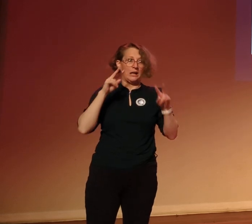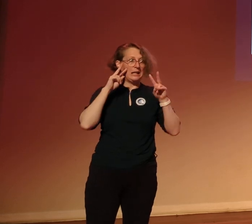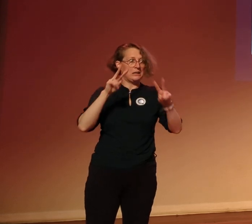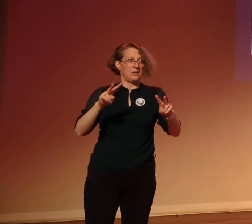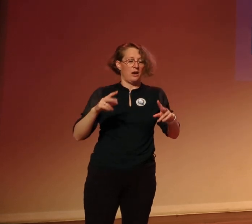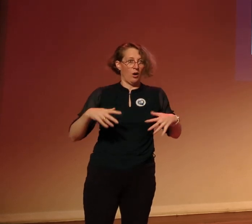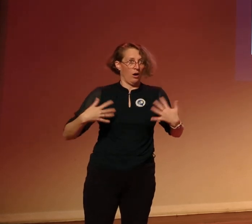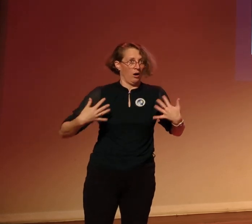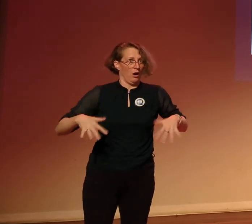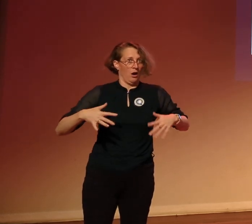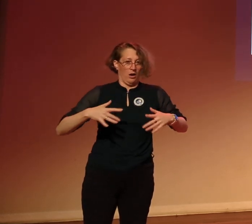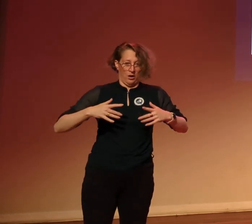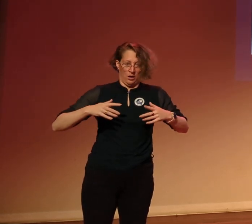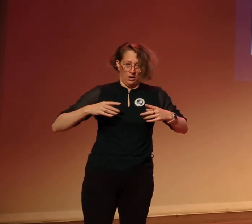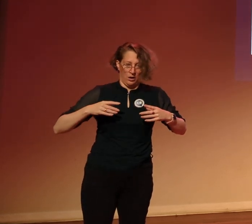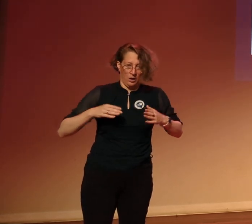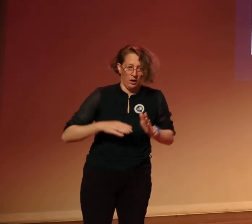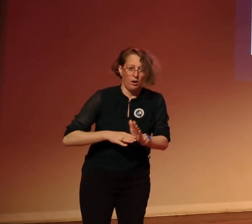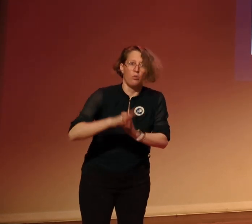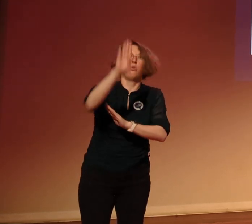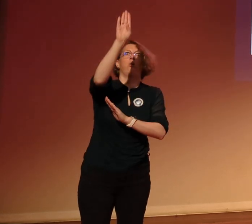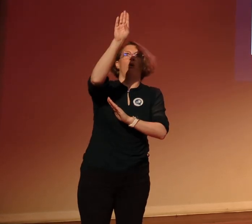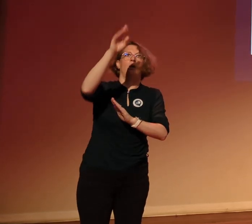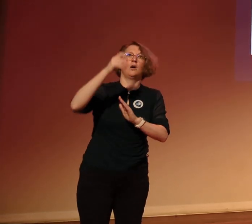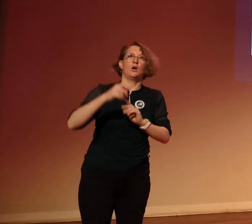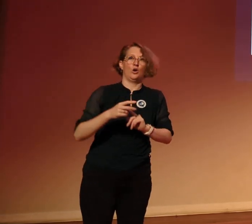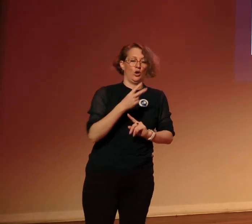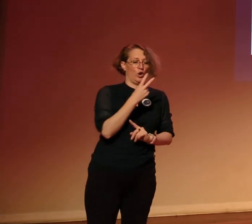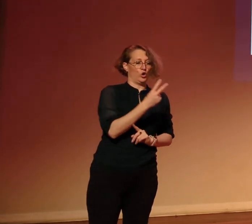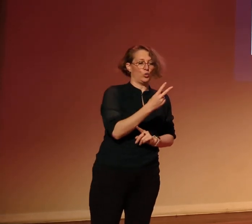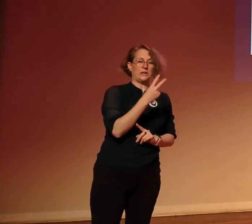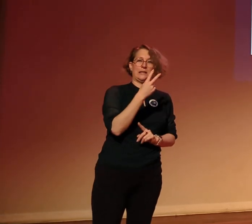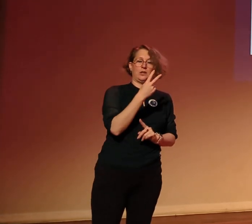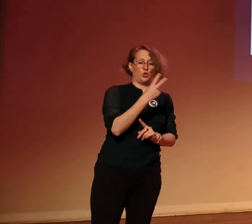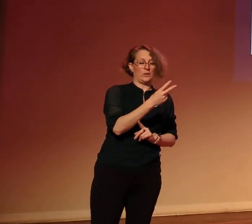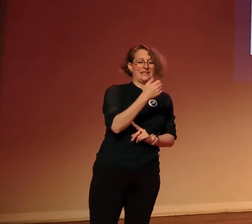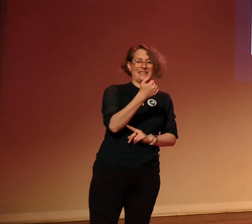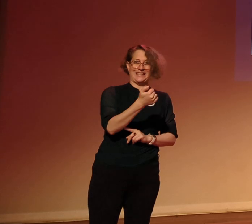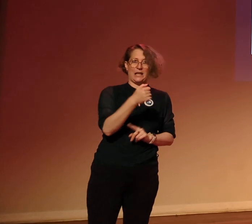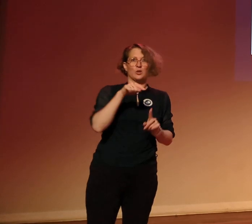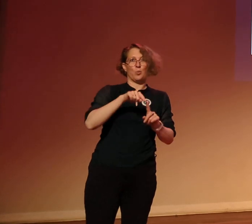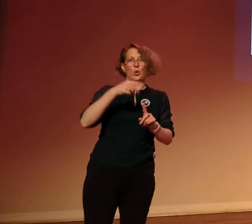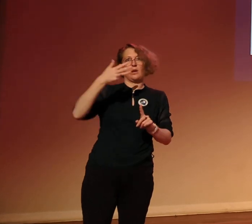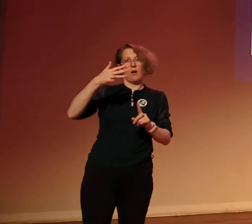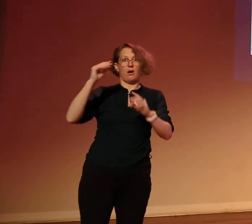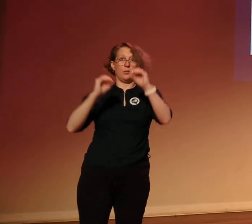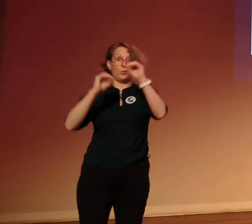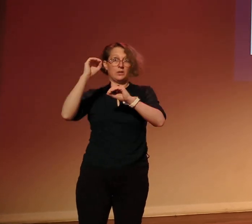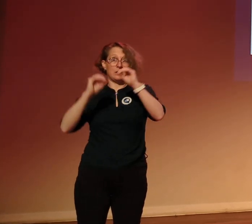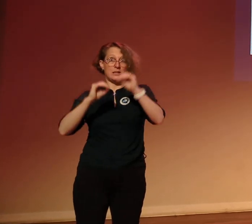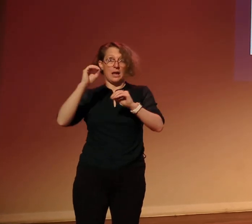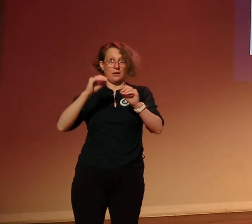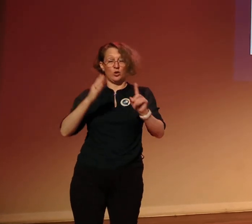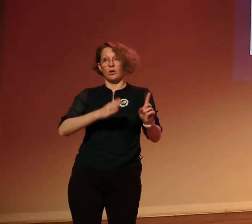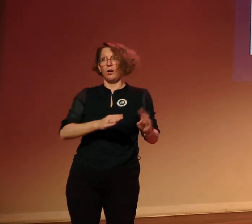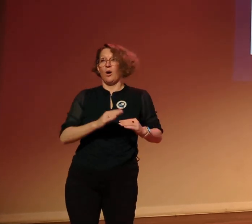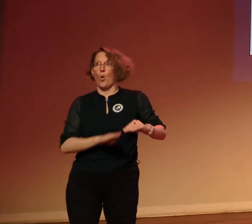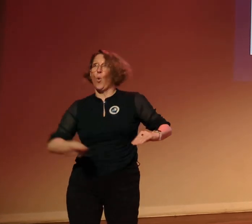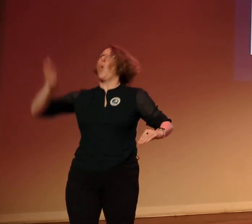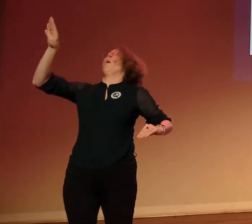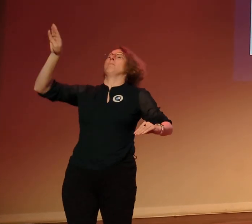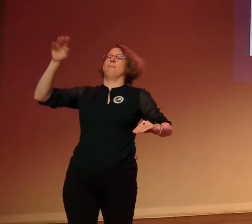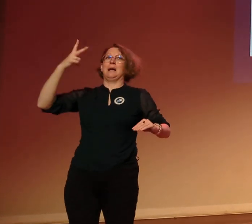technology is improving. Going from 26.9% accuracy at recognizing metaphoric gesture to